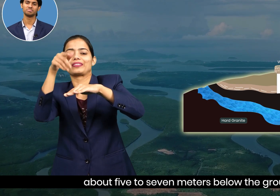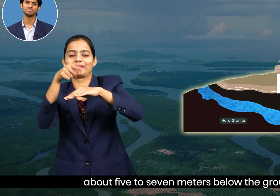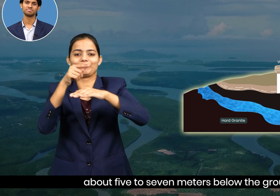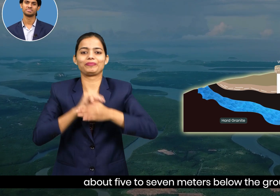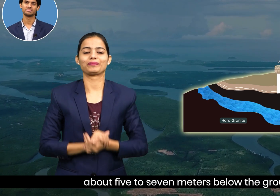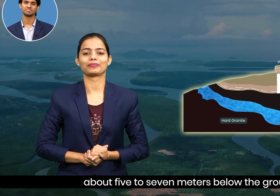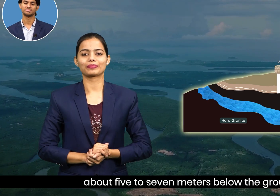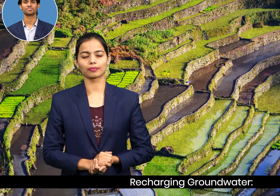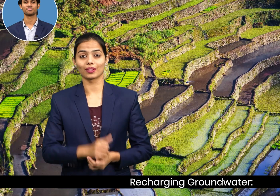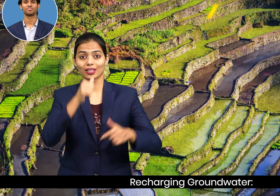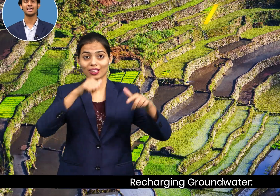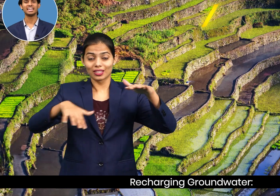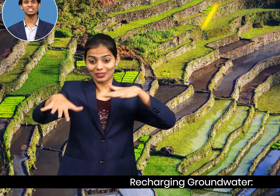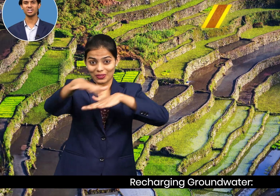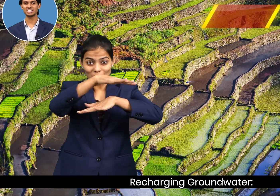ground.